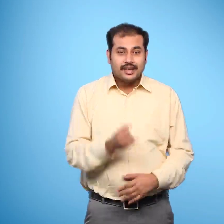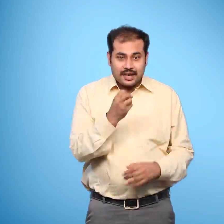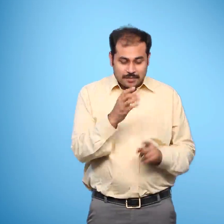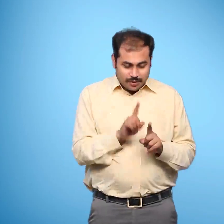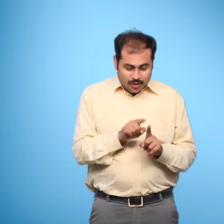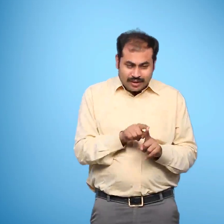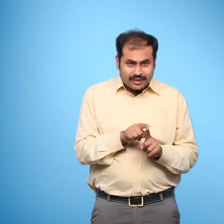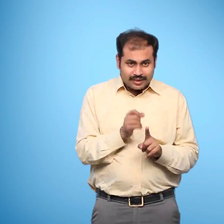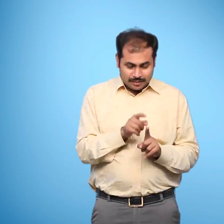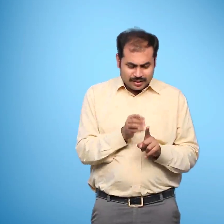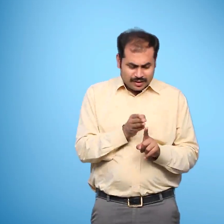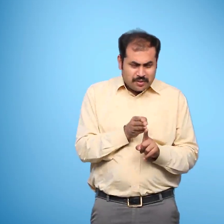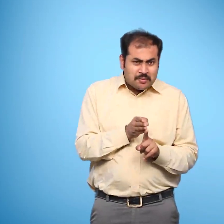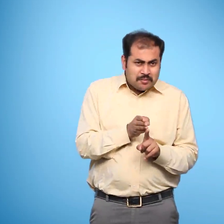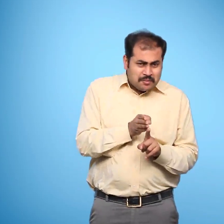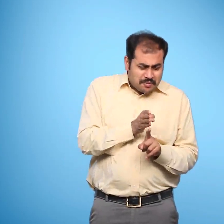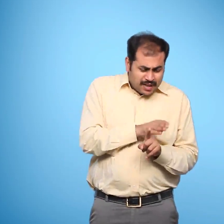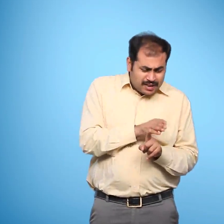The start is written near number 1